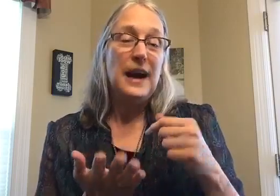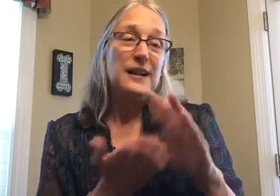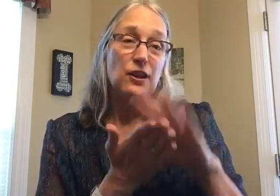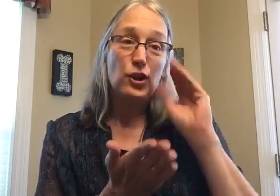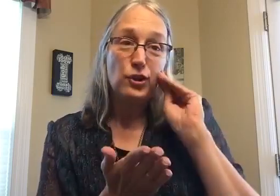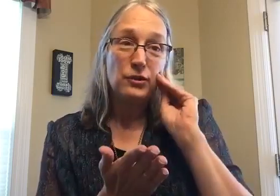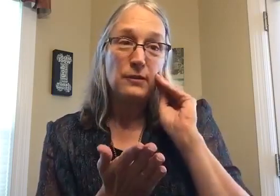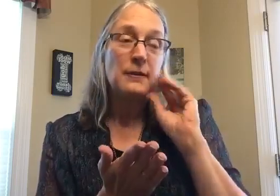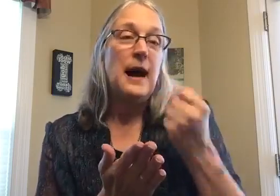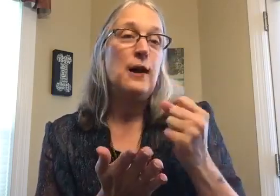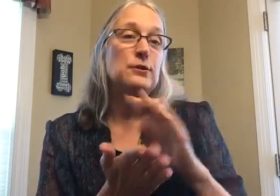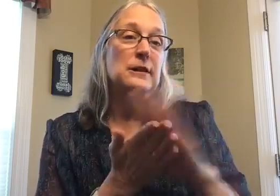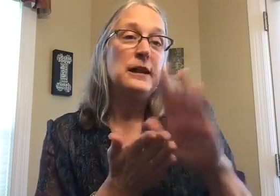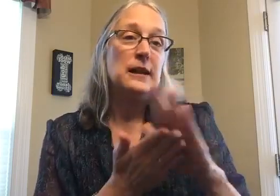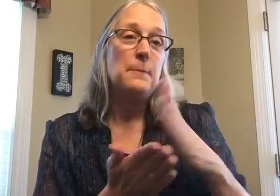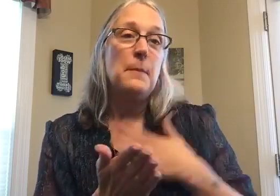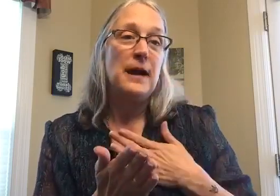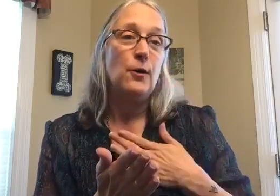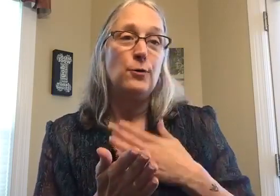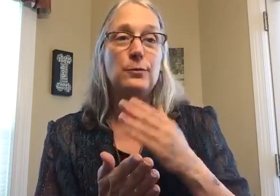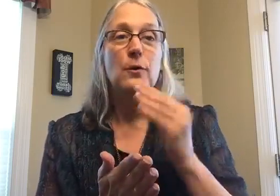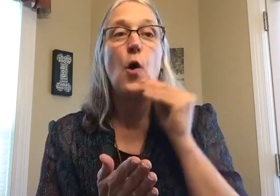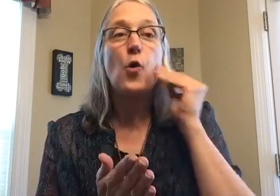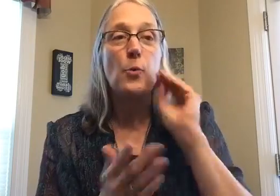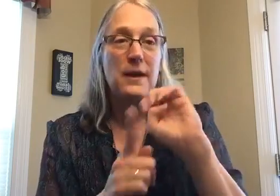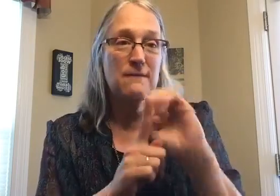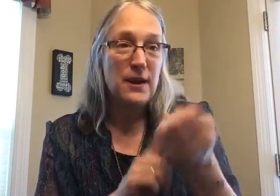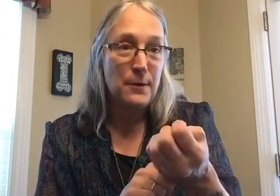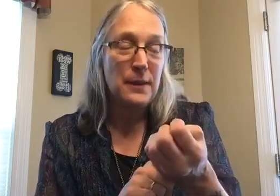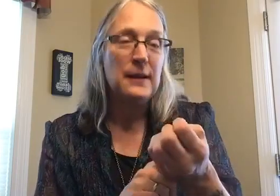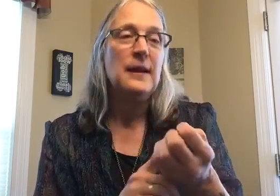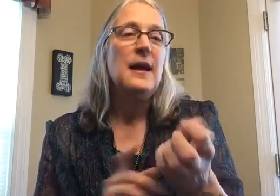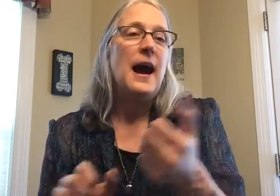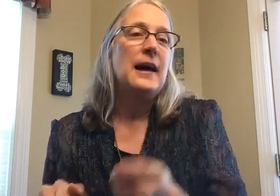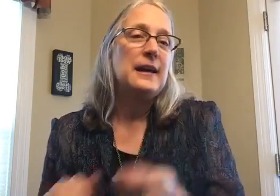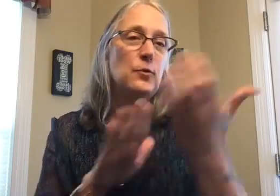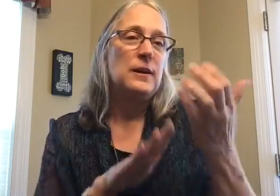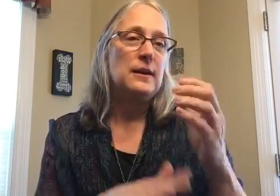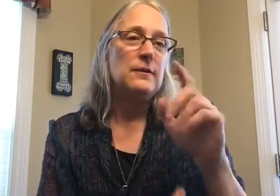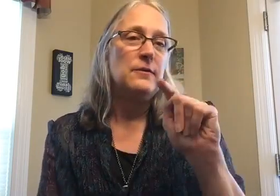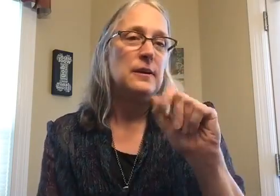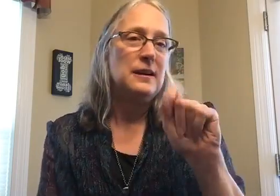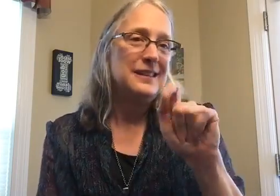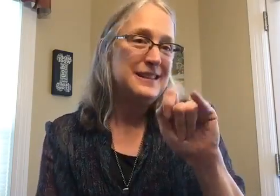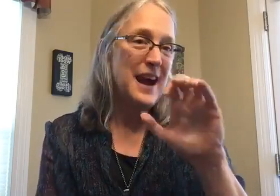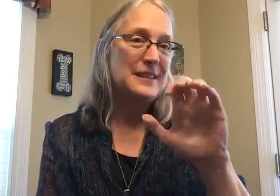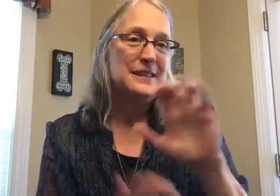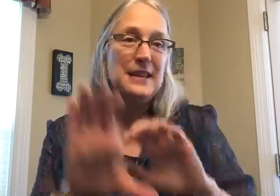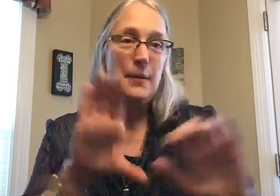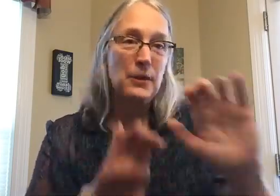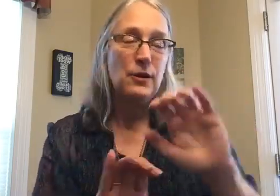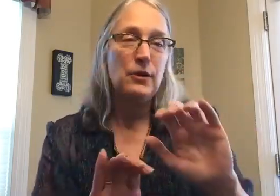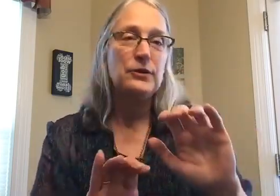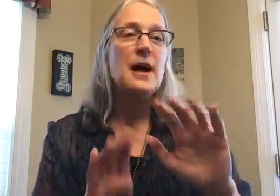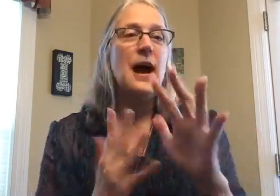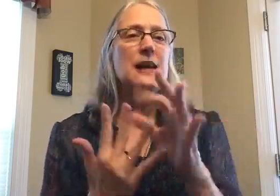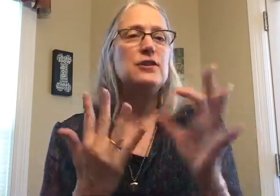of learn how to clean up my own home environment, how to get rid of toxic chemicals, how to